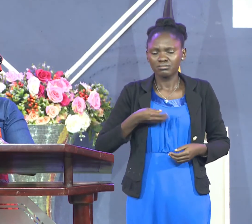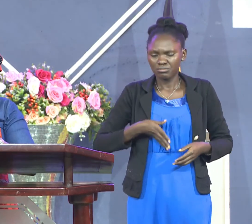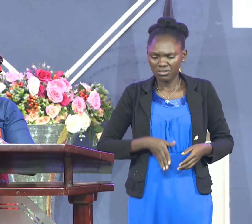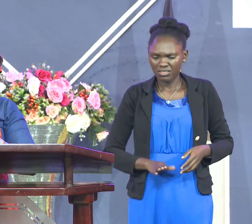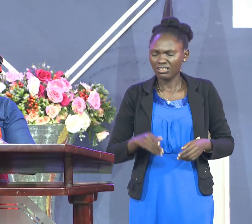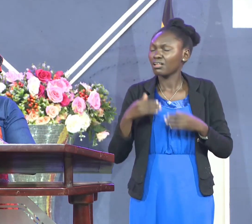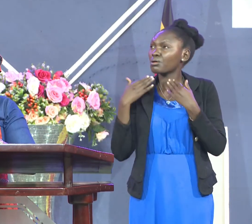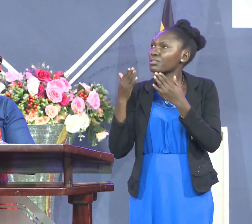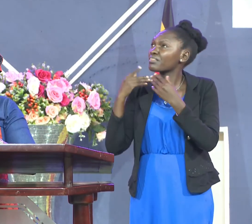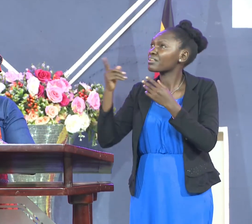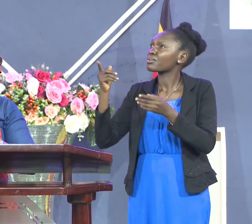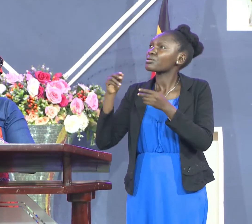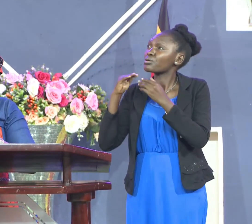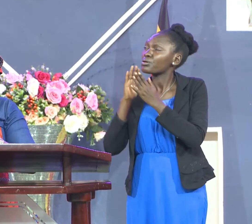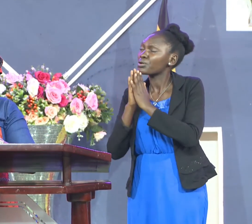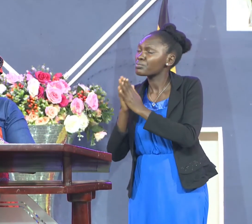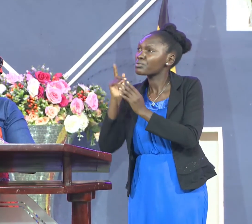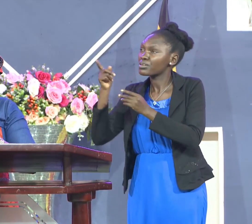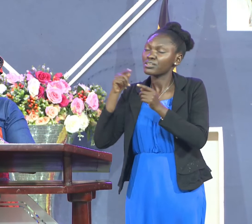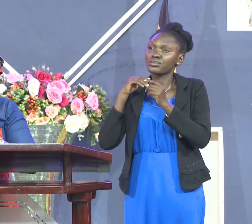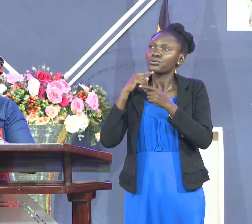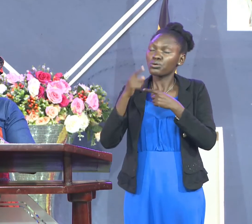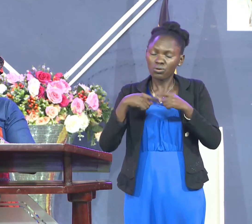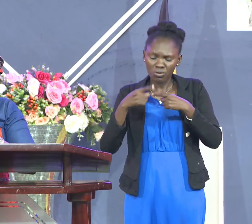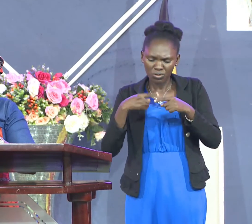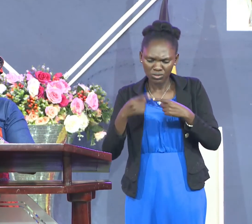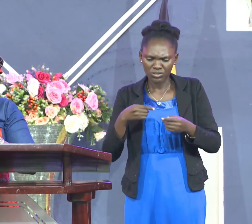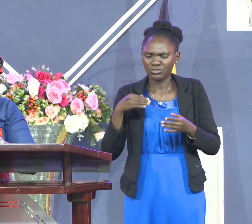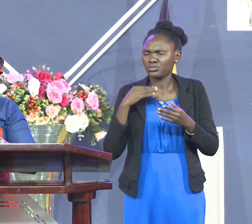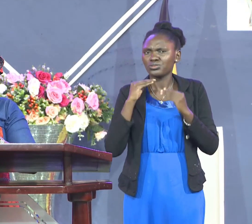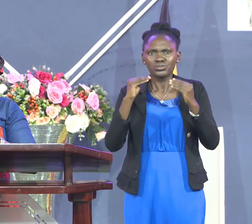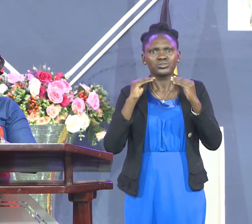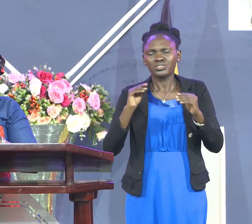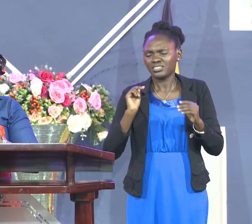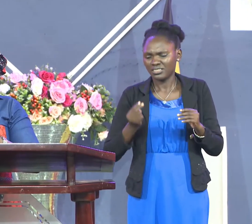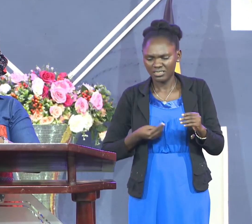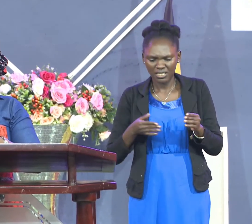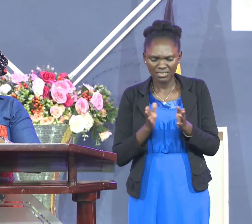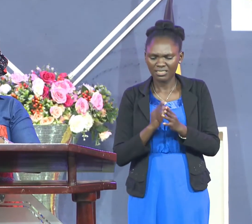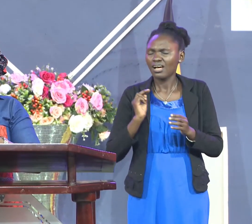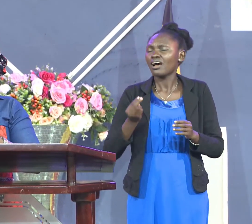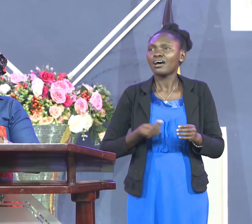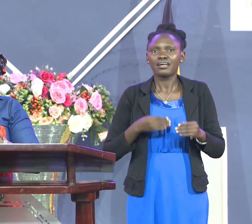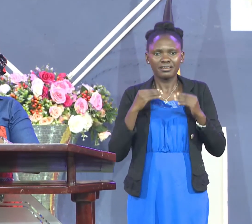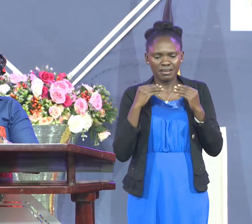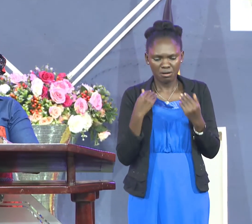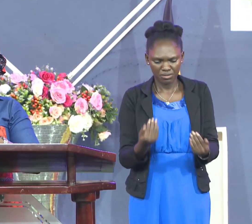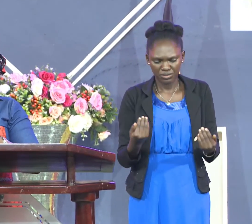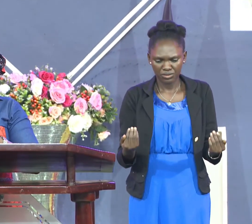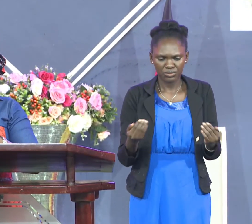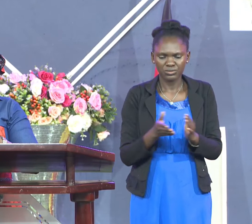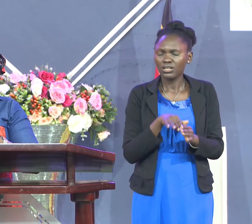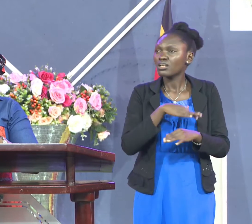otuyigiriza. And we pray that you continue to teach us. Olotusobola okwongera okuyigiriza abaana baffe. That we may continue training our children. Byonna bye